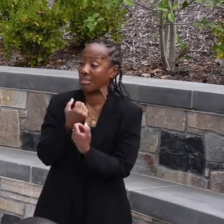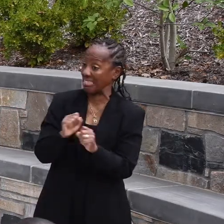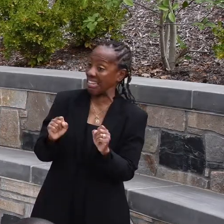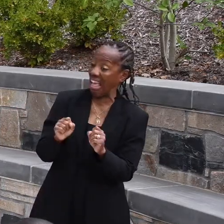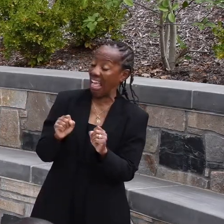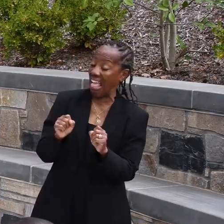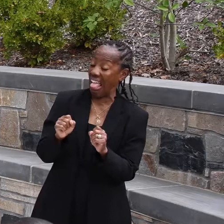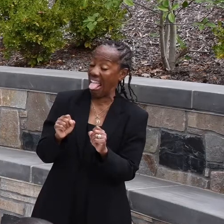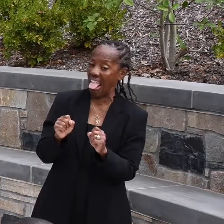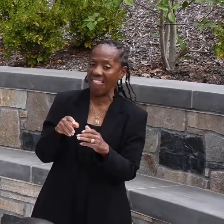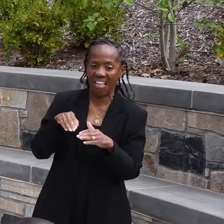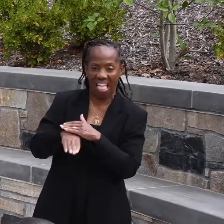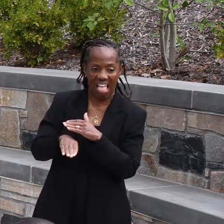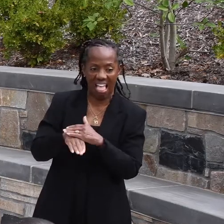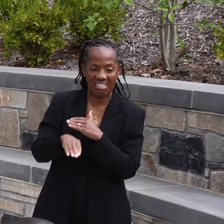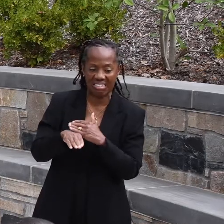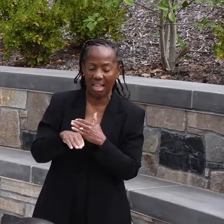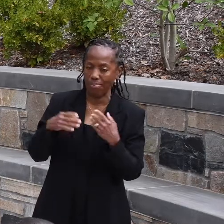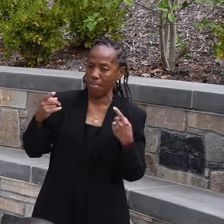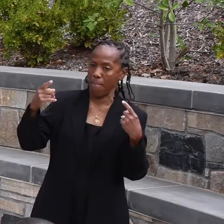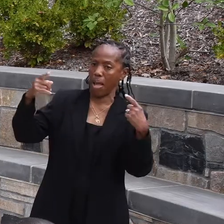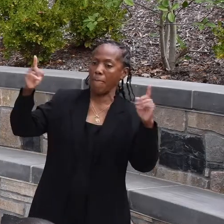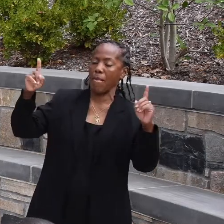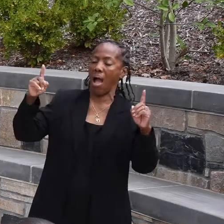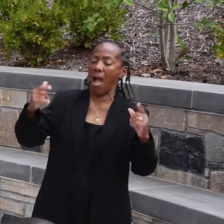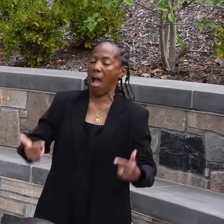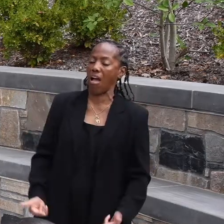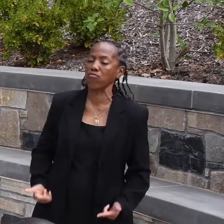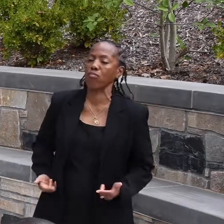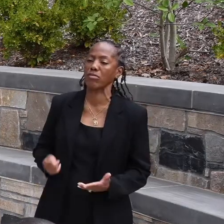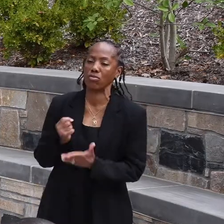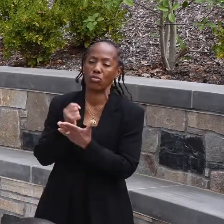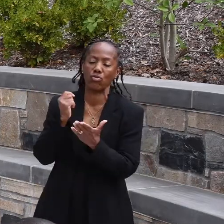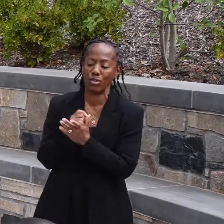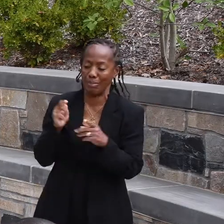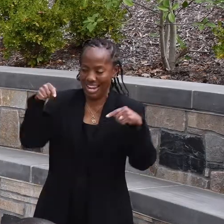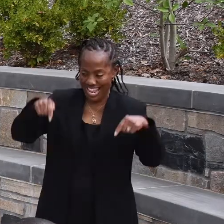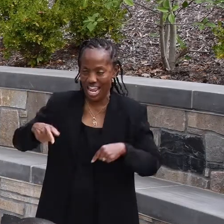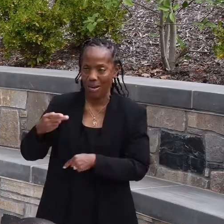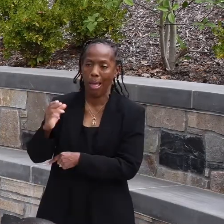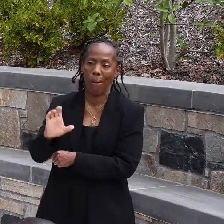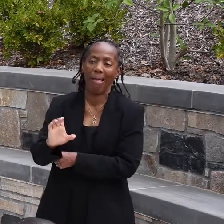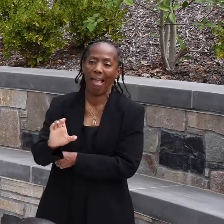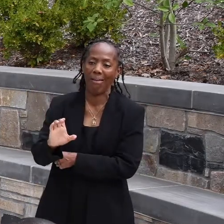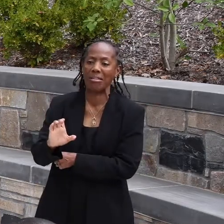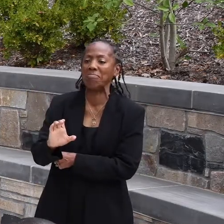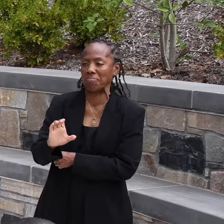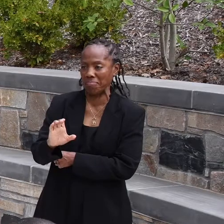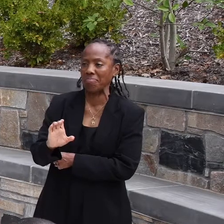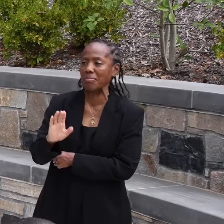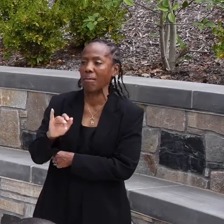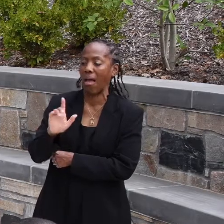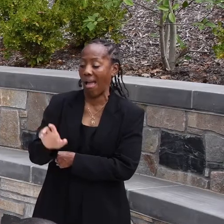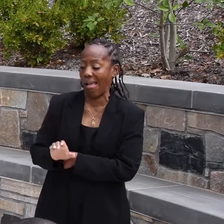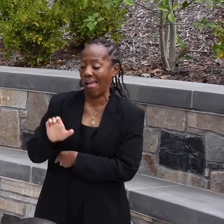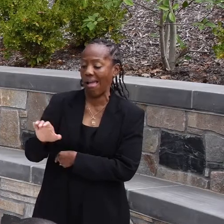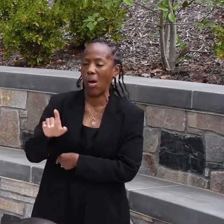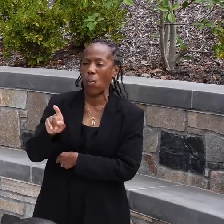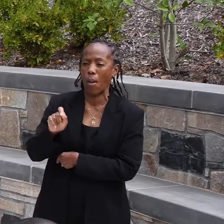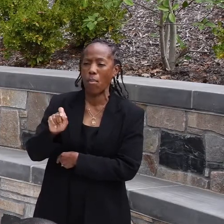safe, accessible, and successful residential treatment right here in Howard County by